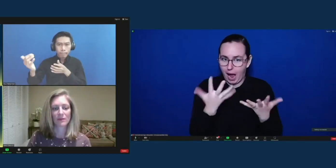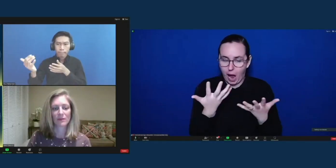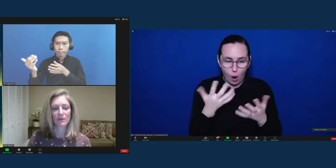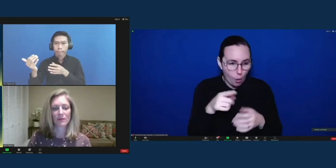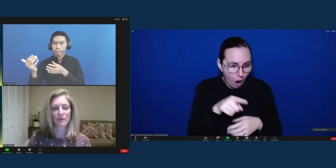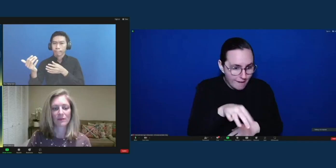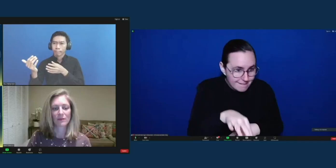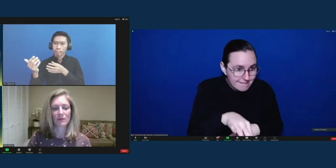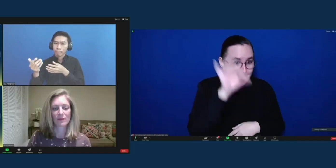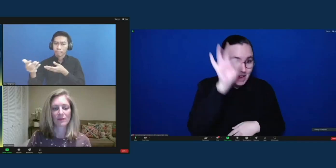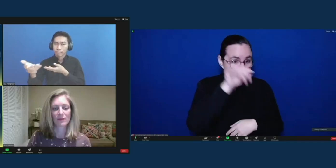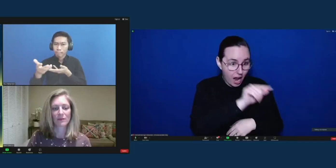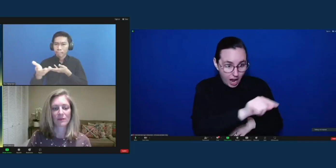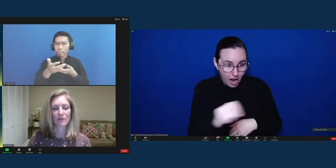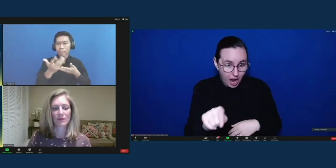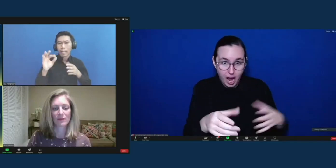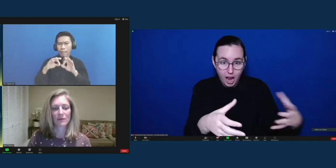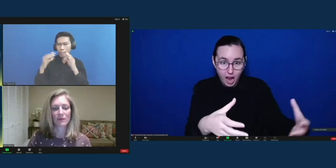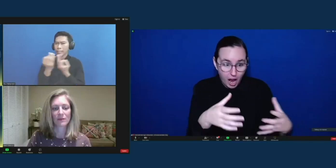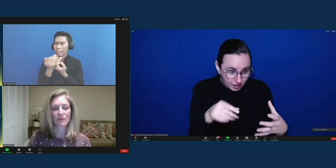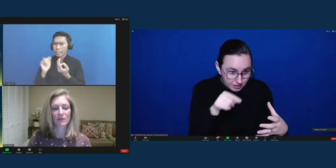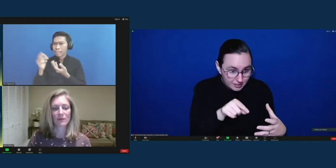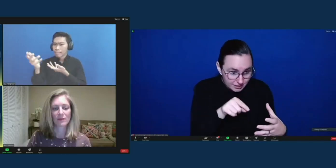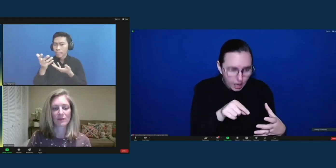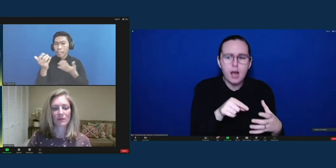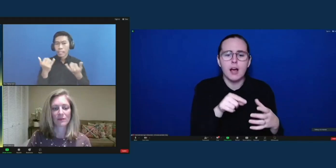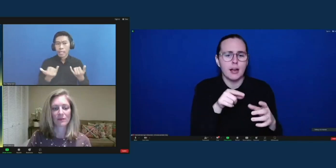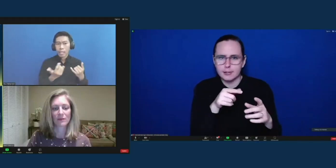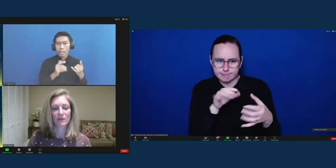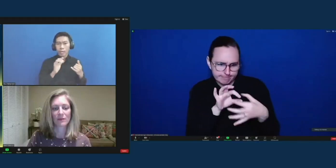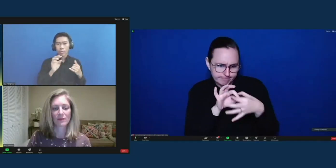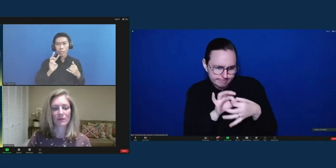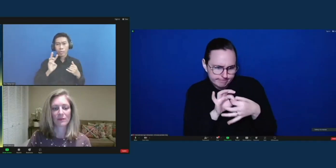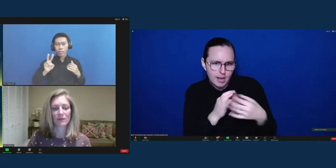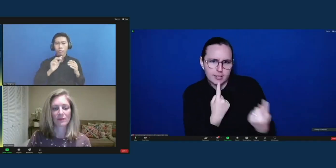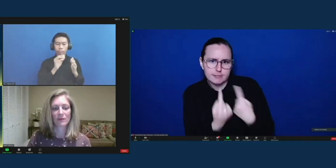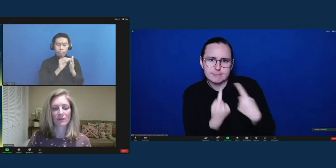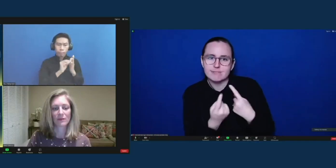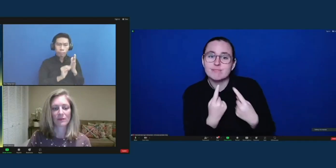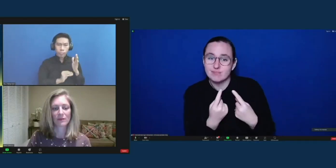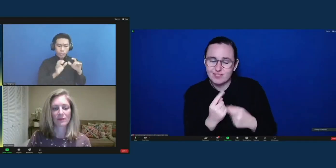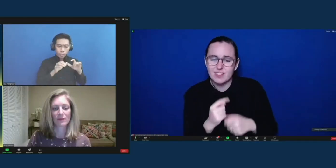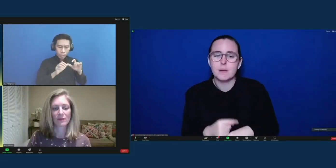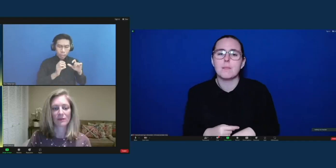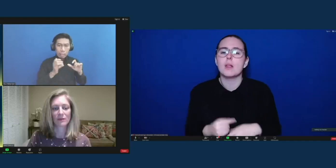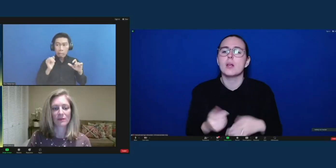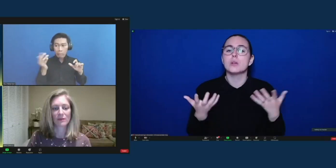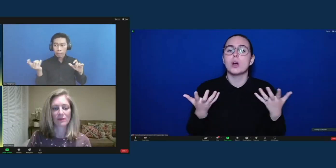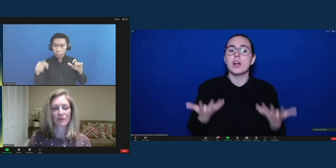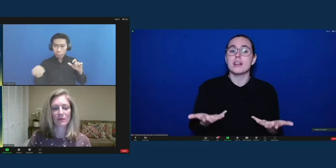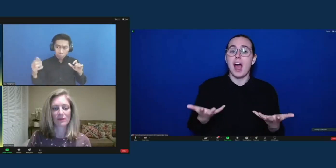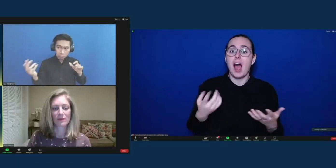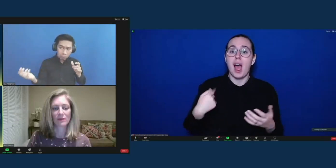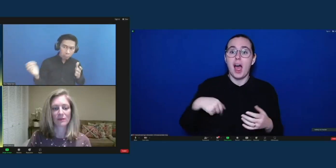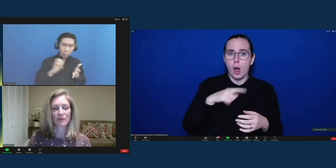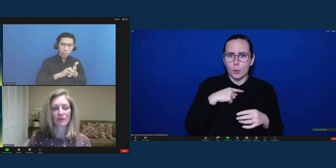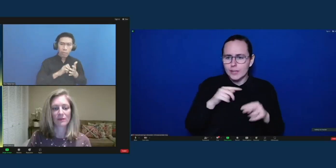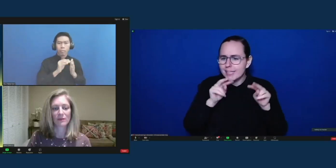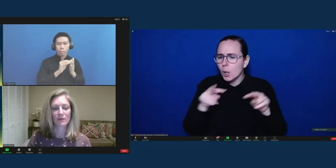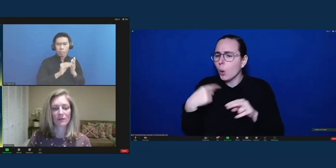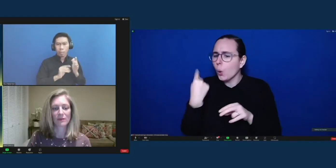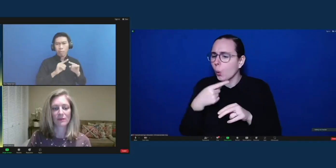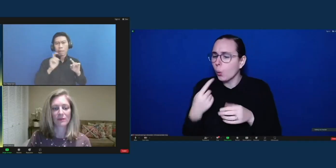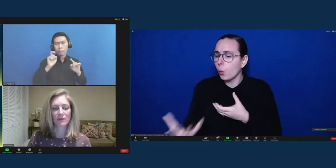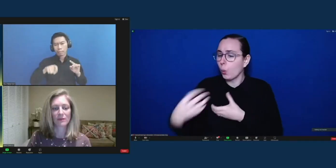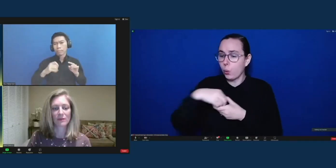Vision Philippines currently tracks only disabilities of those who are enrolled in the program. So there is also a need to collaborate